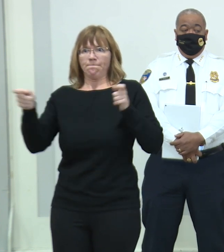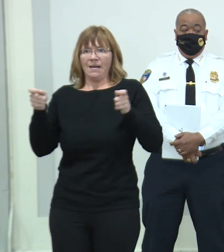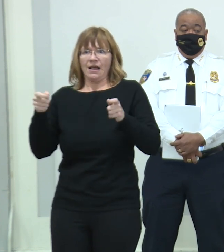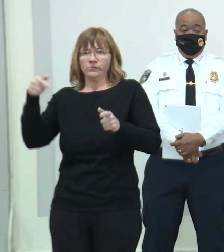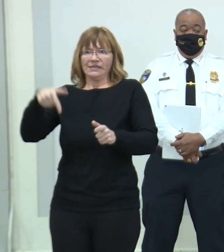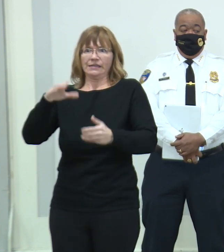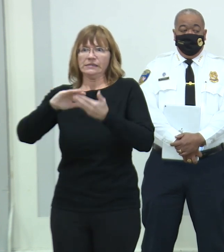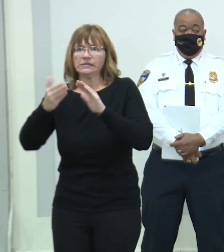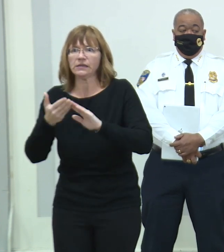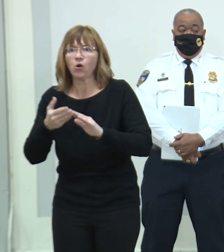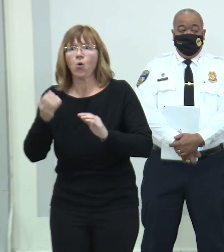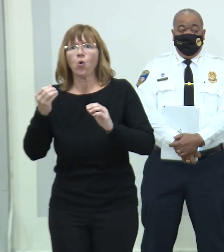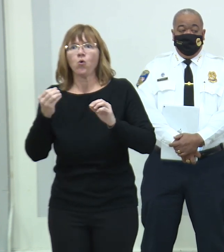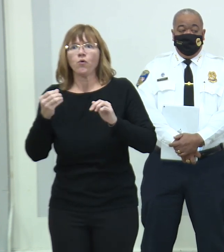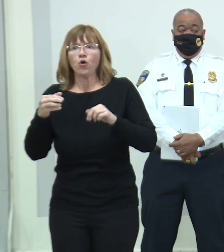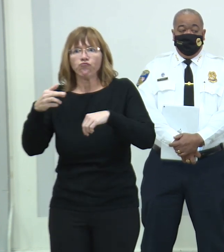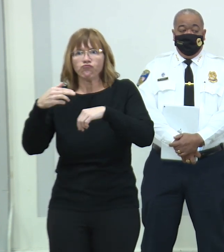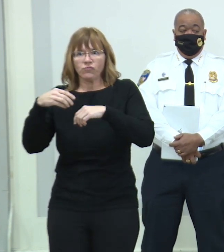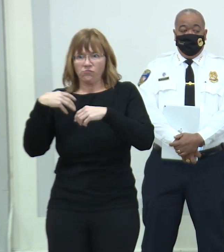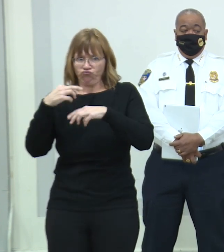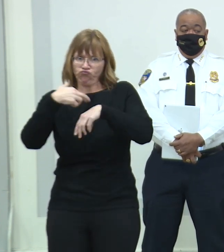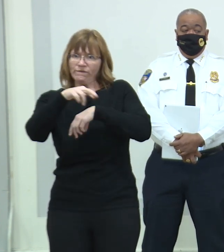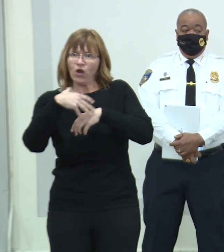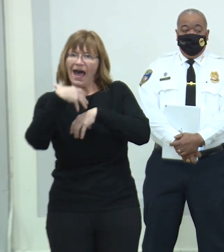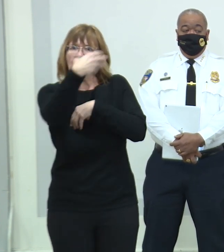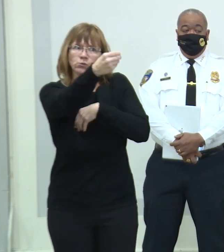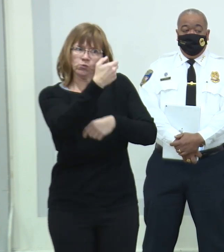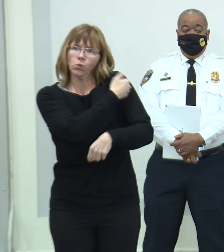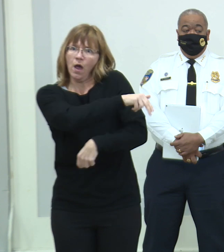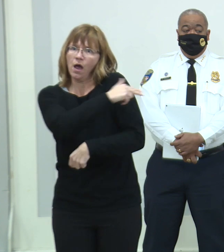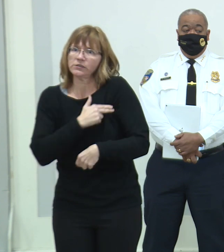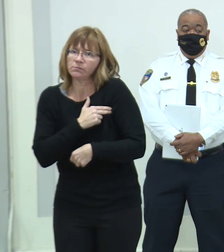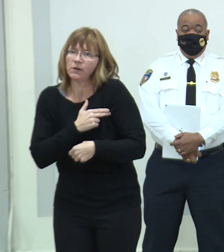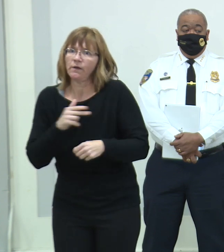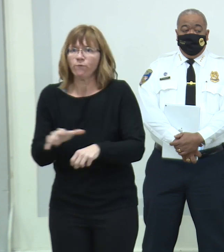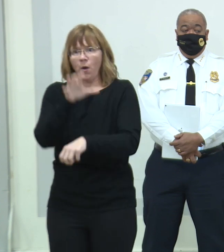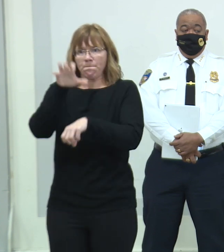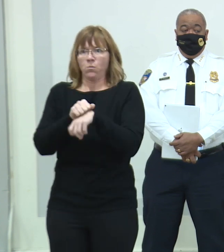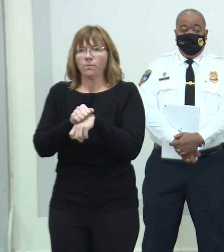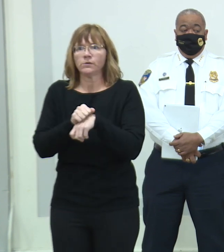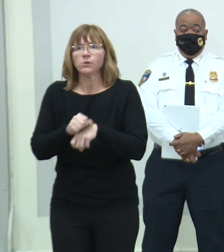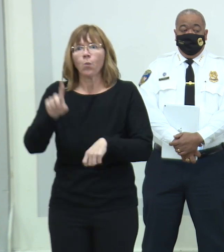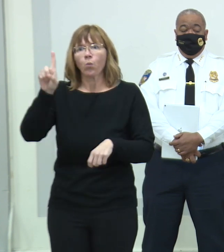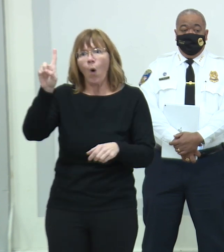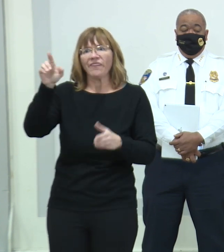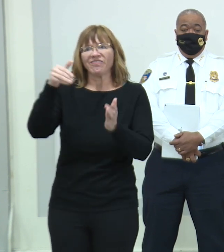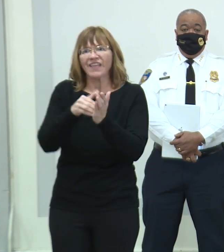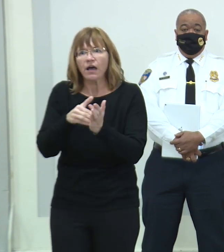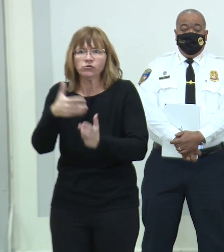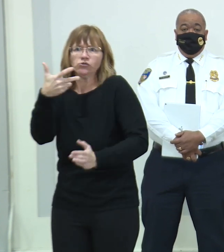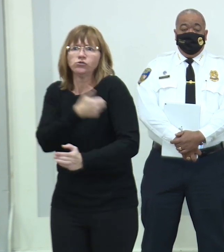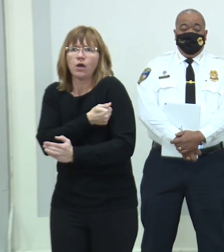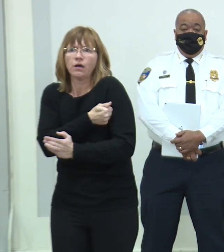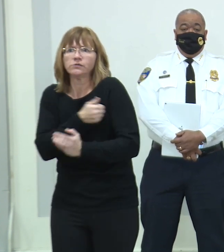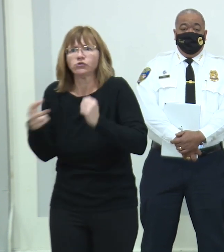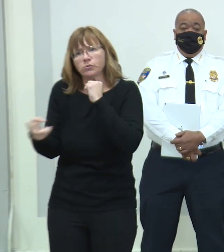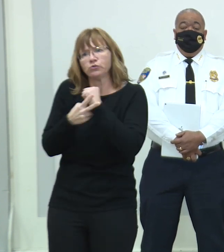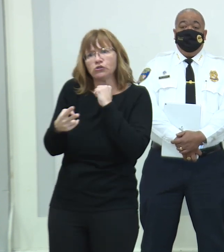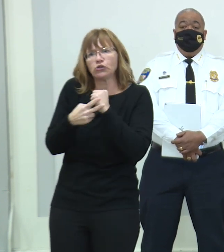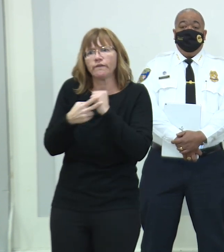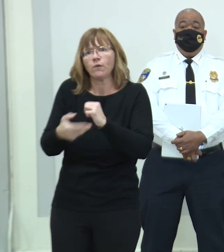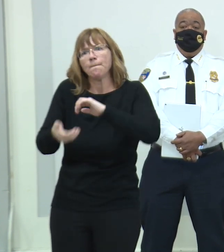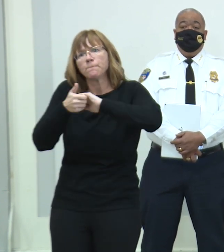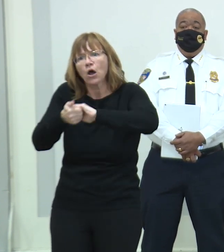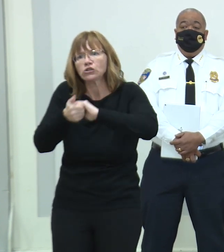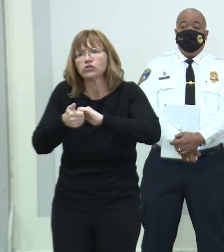partners for appointments. 1,000 doses will be reserved for clinical partners operating their own closed pod sites serving